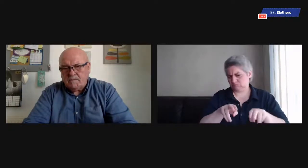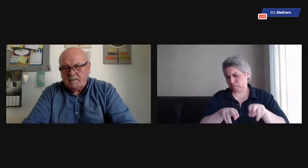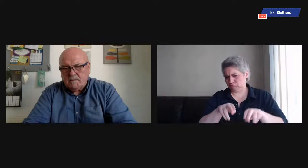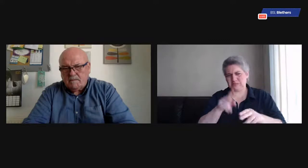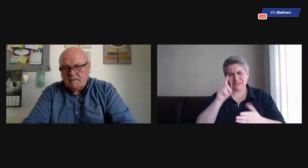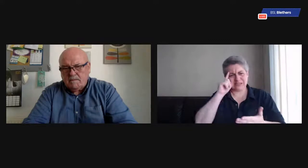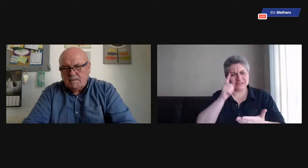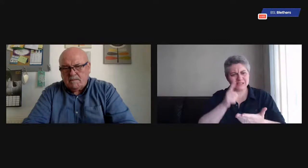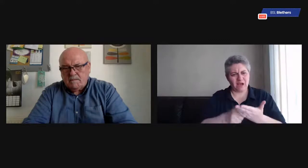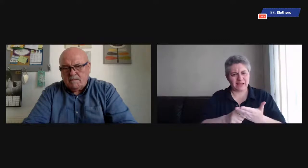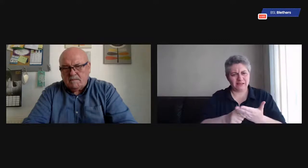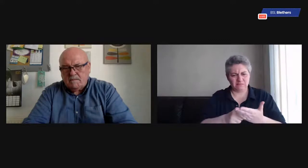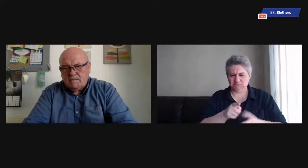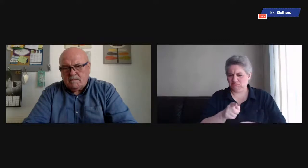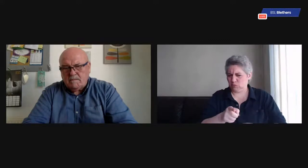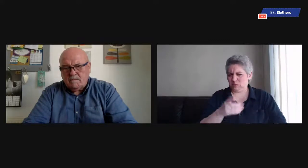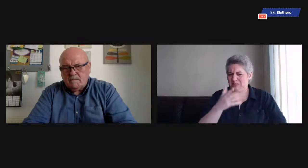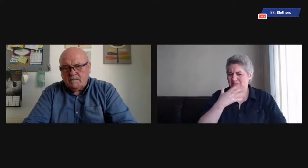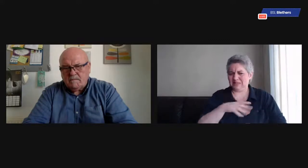the police station